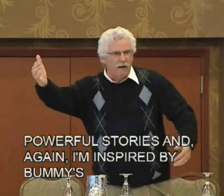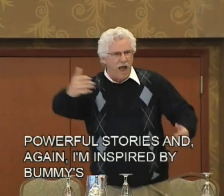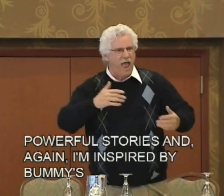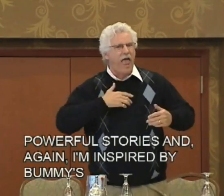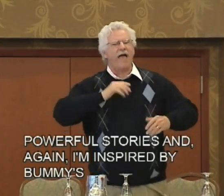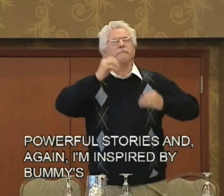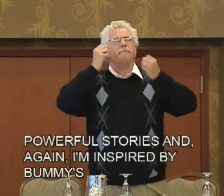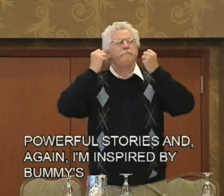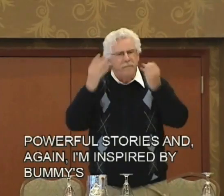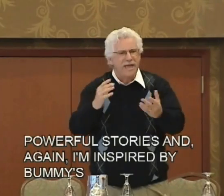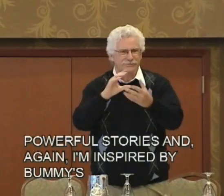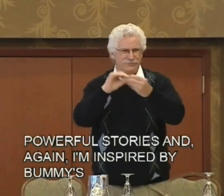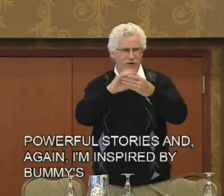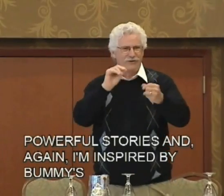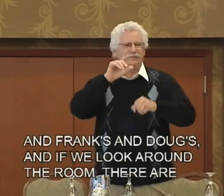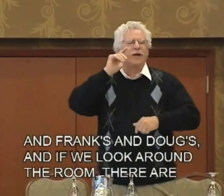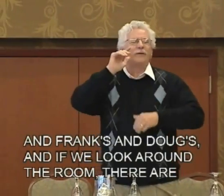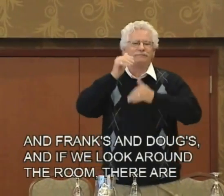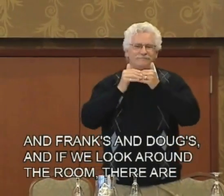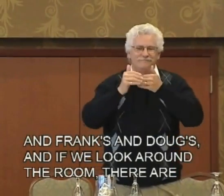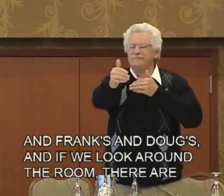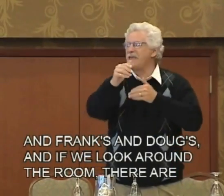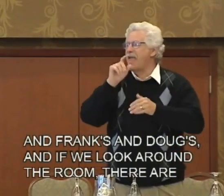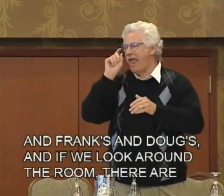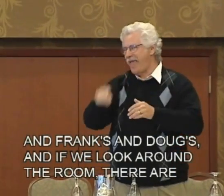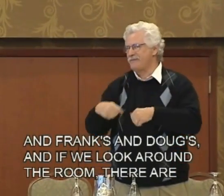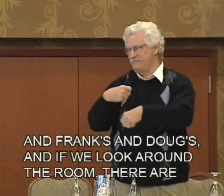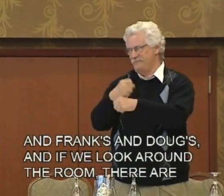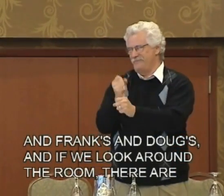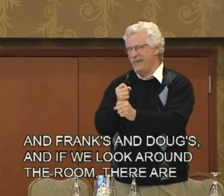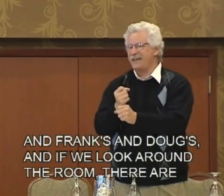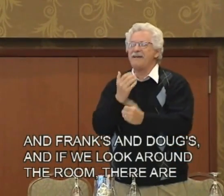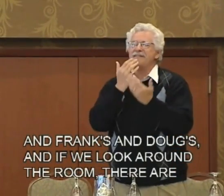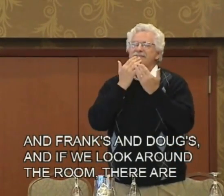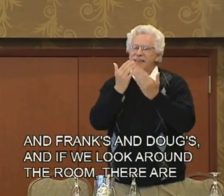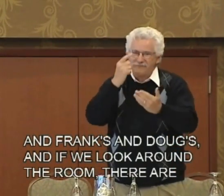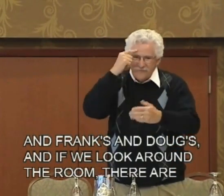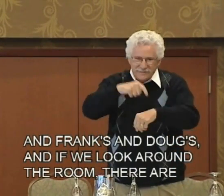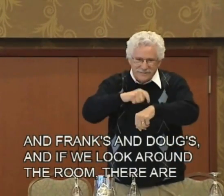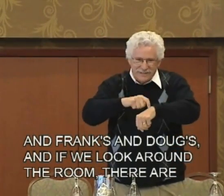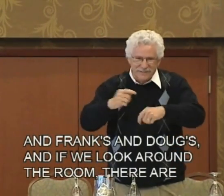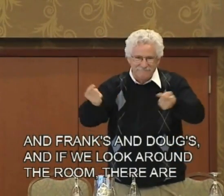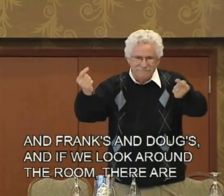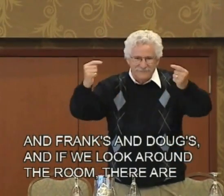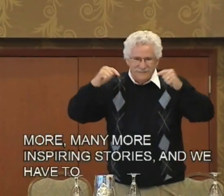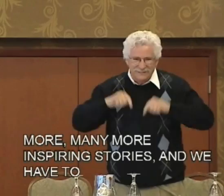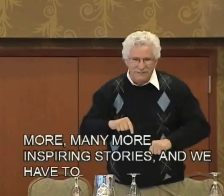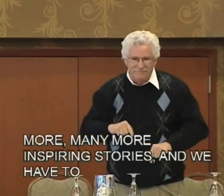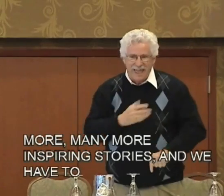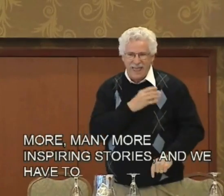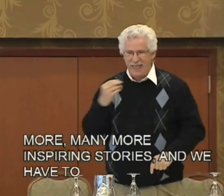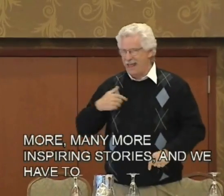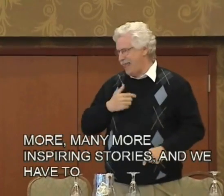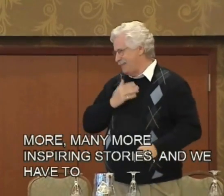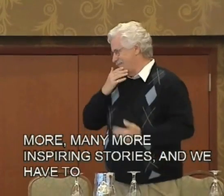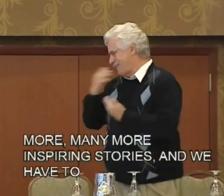and if we look around the room there are many more inspiring stories and we have to make those known thank you for your time thank you for coming